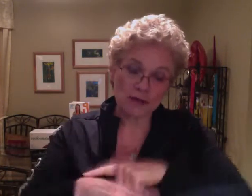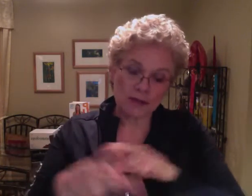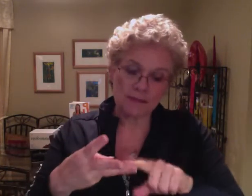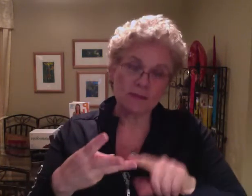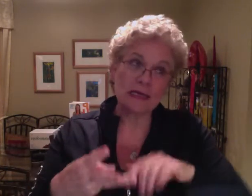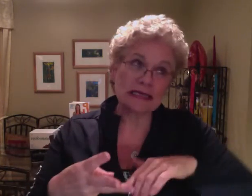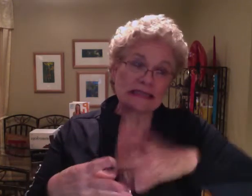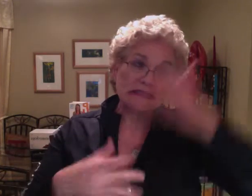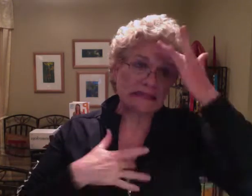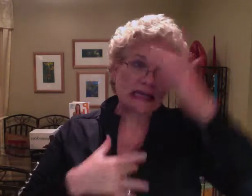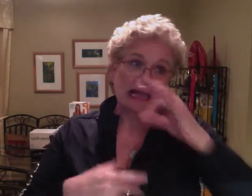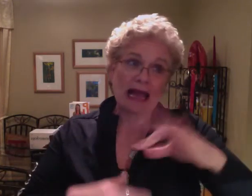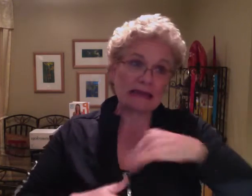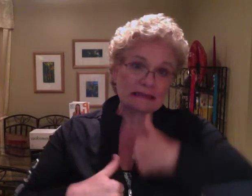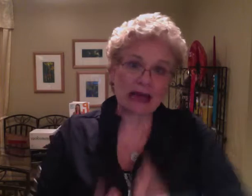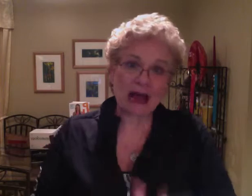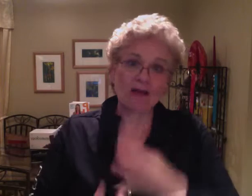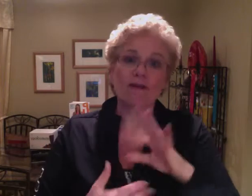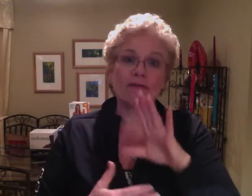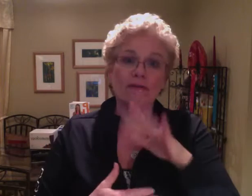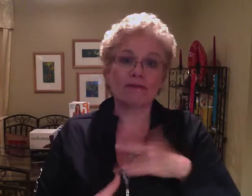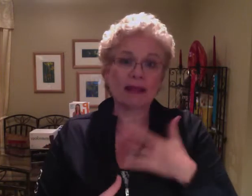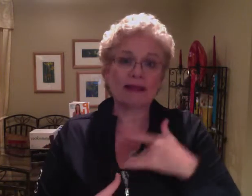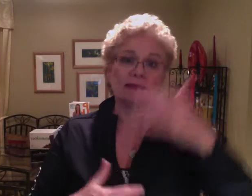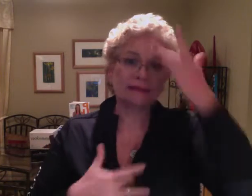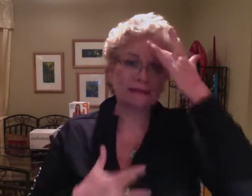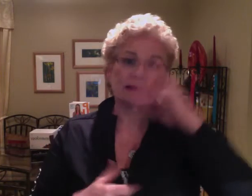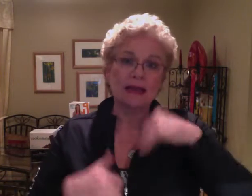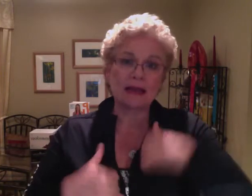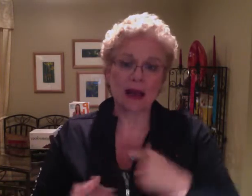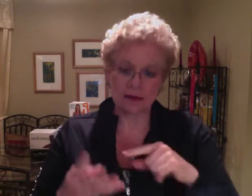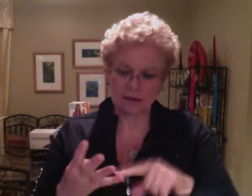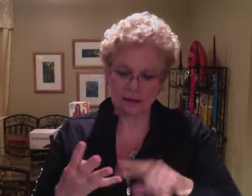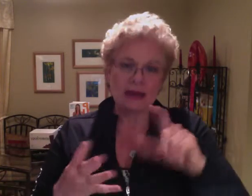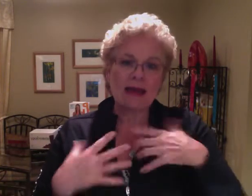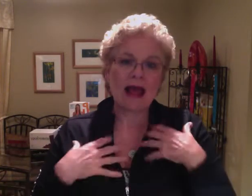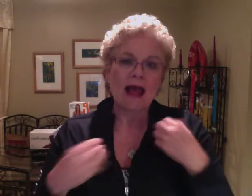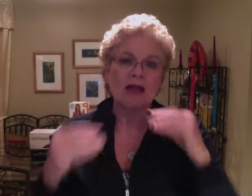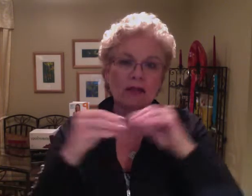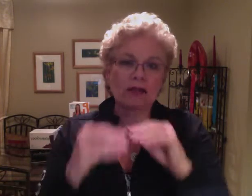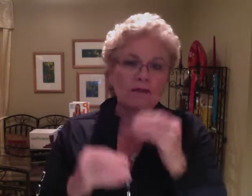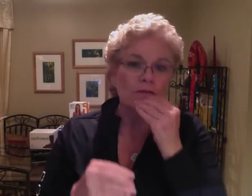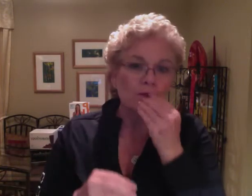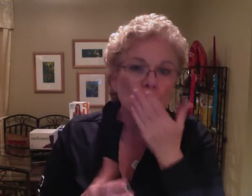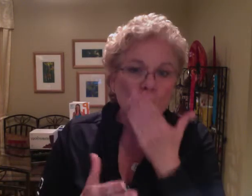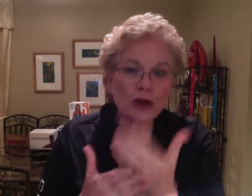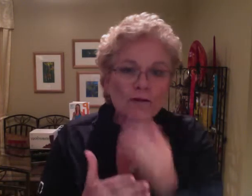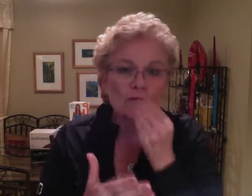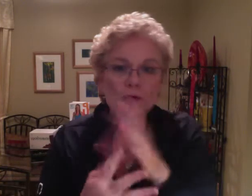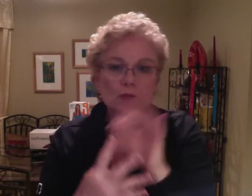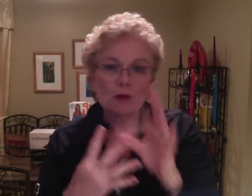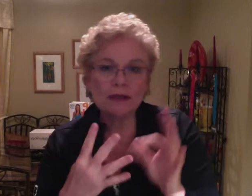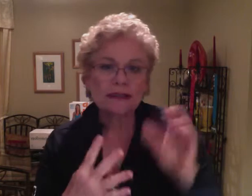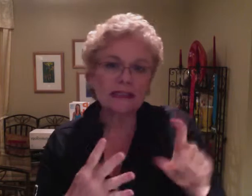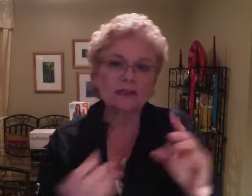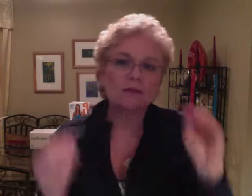sick and tired. Okay, she needs healthier food options. She needs a way to help her kids eat vegetables. She needs to make extra income.